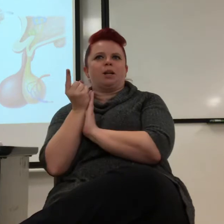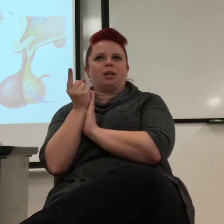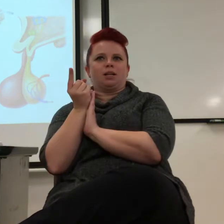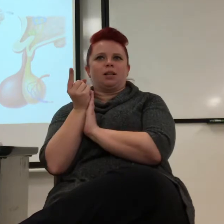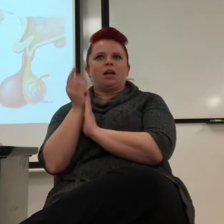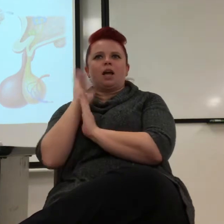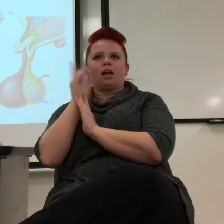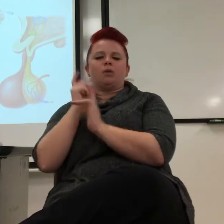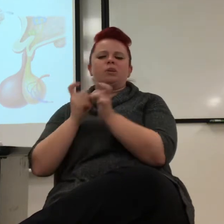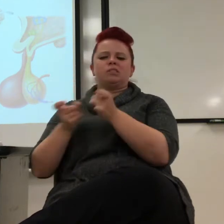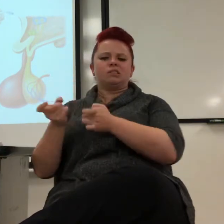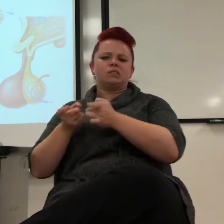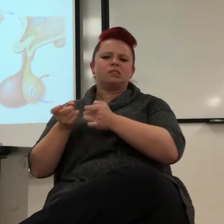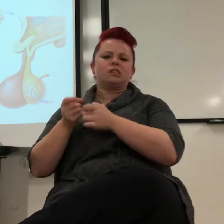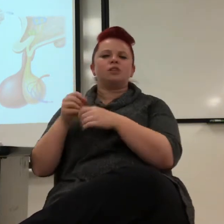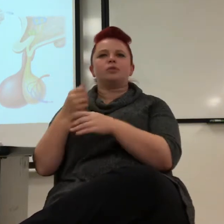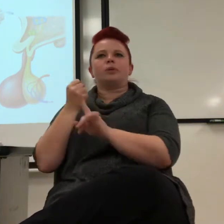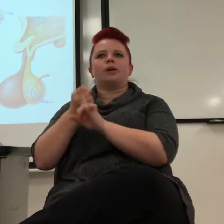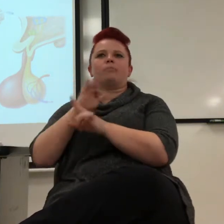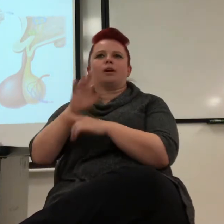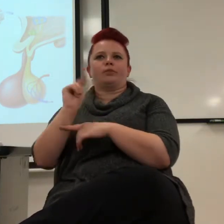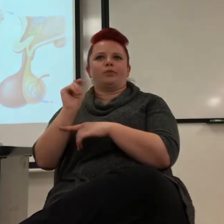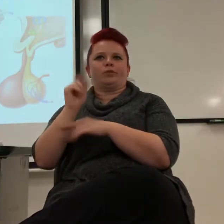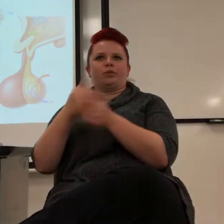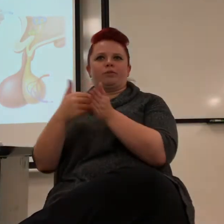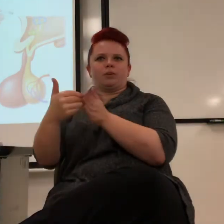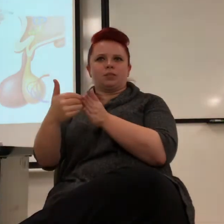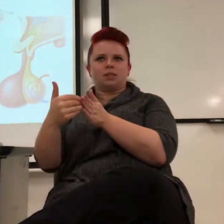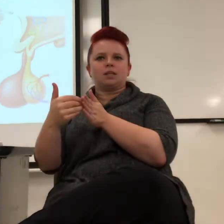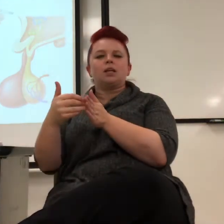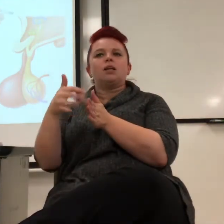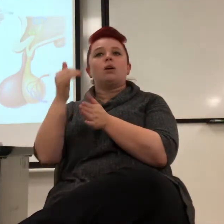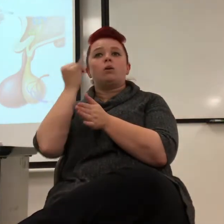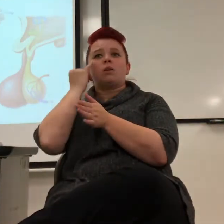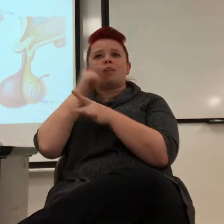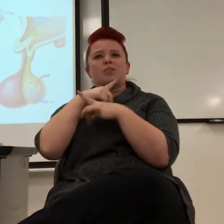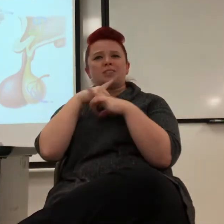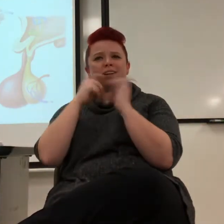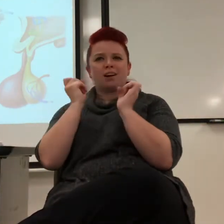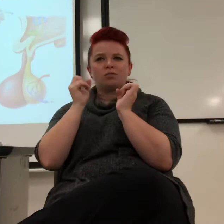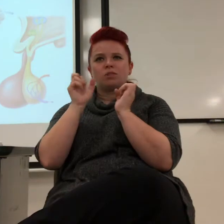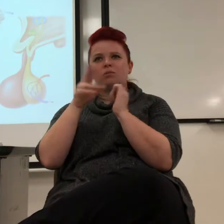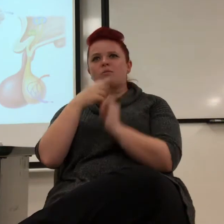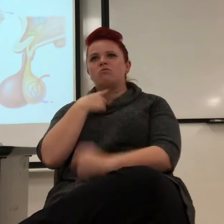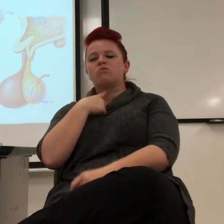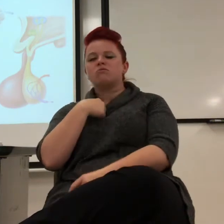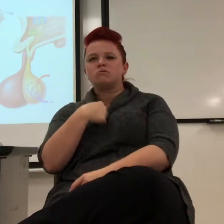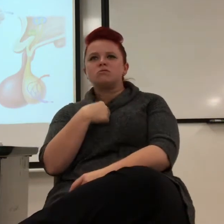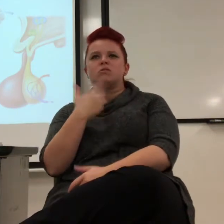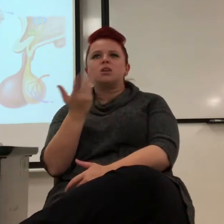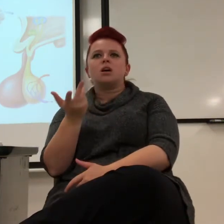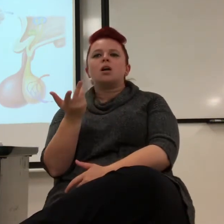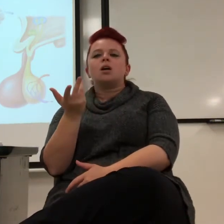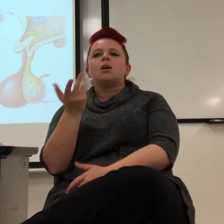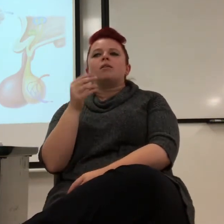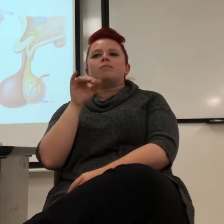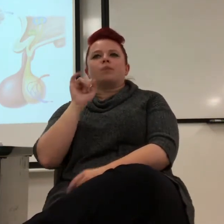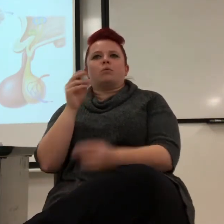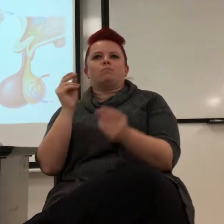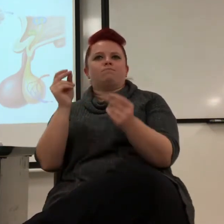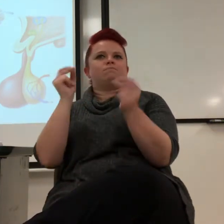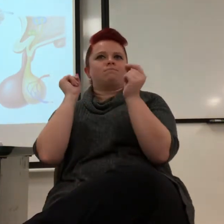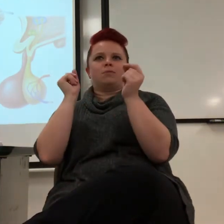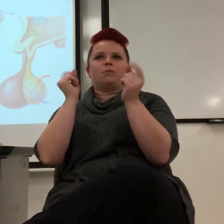to affect urine output, okay? So if you're dehydrated or thirsty, that kicks it